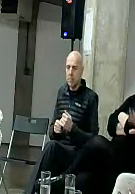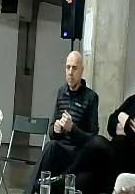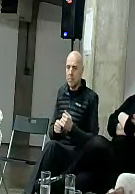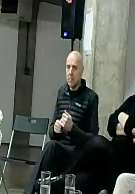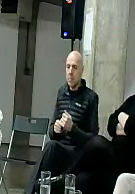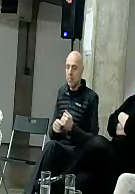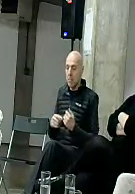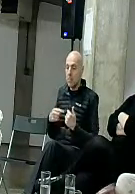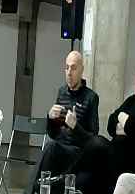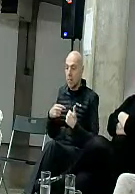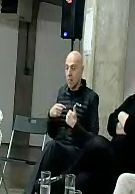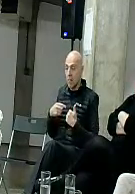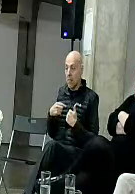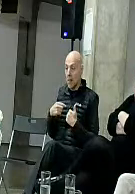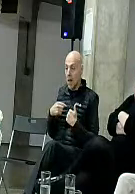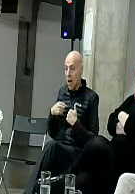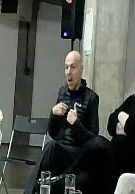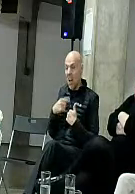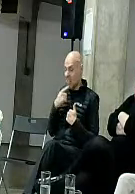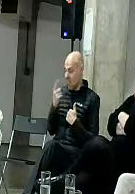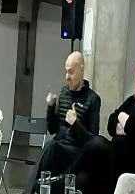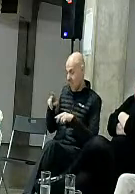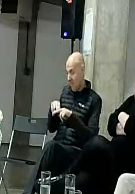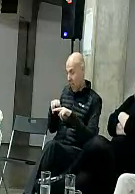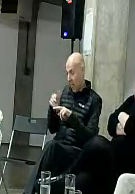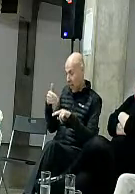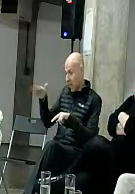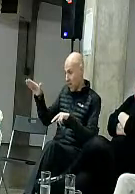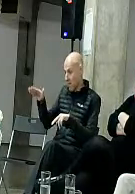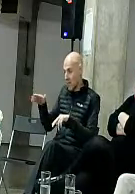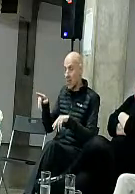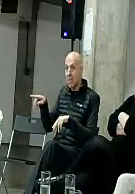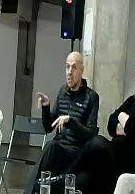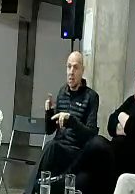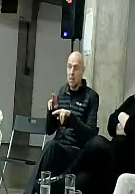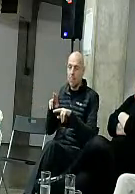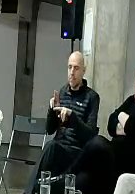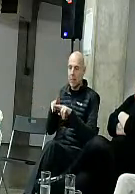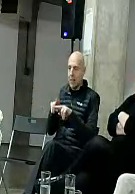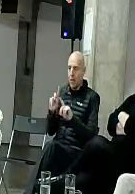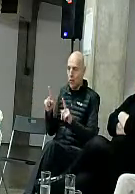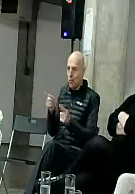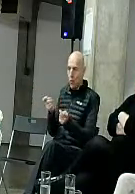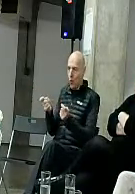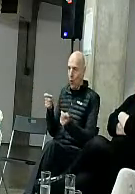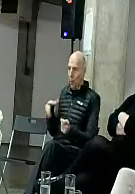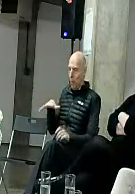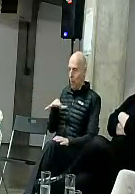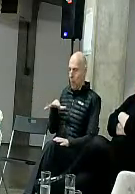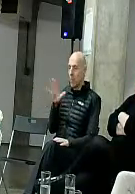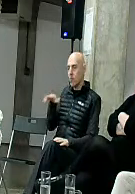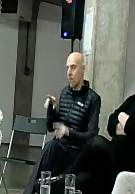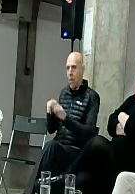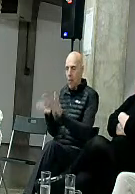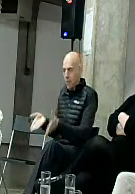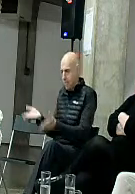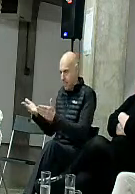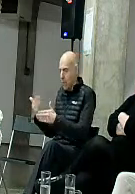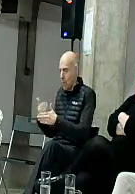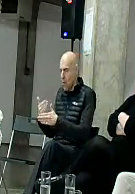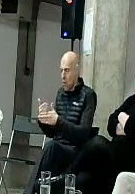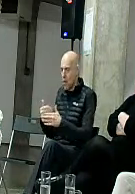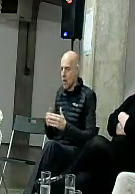I sent his dad to work because his dad couldn't really cope with it. So he went off to work,